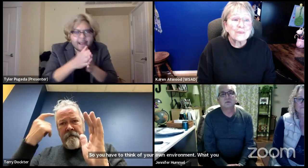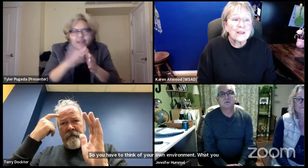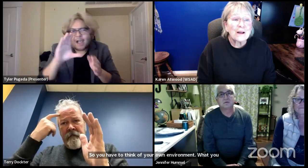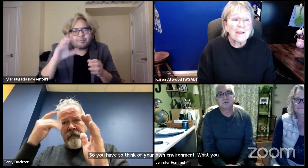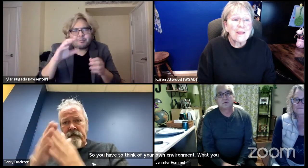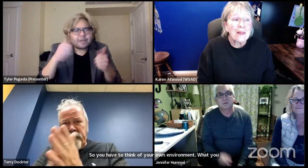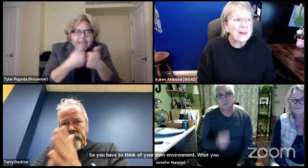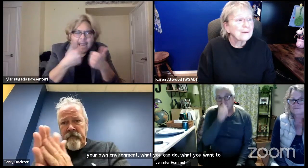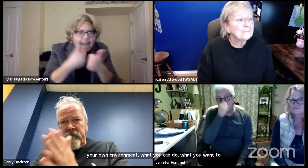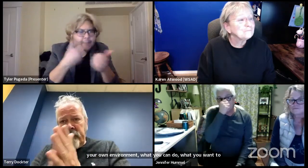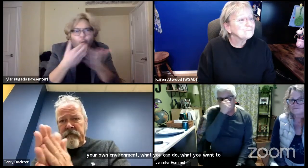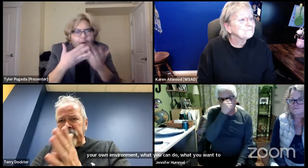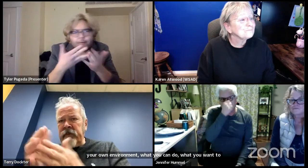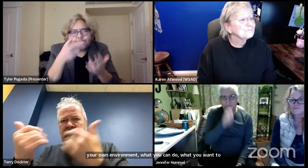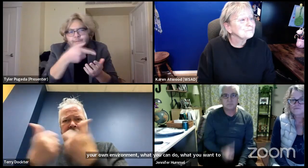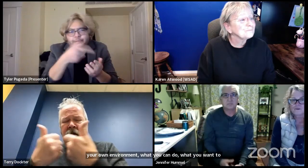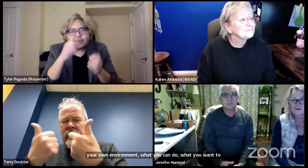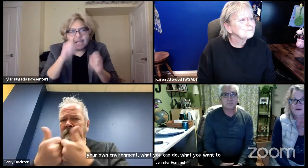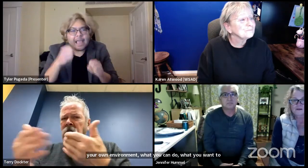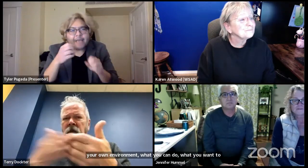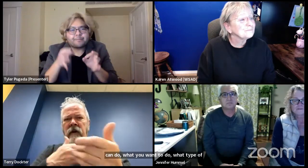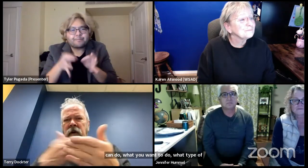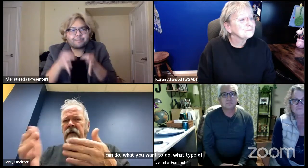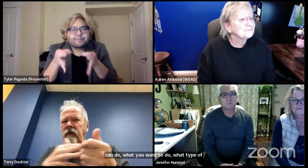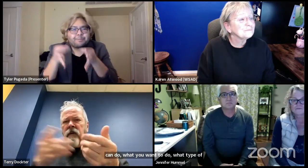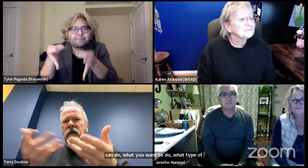if you're highly